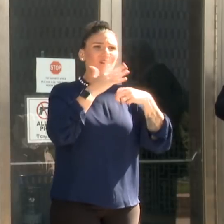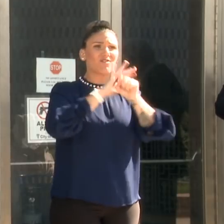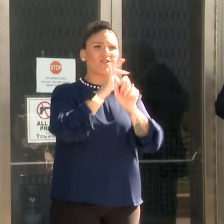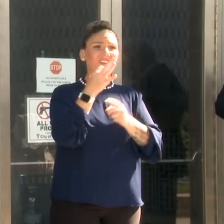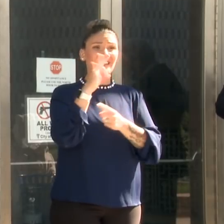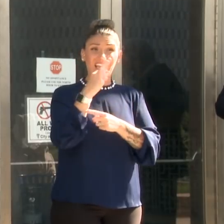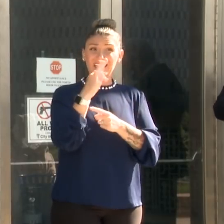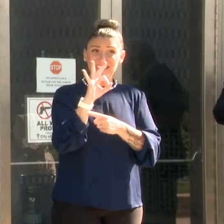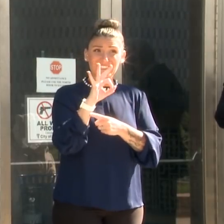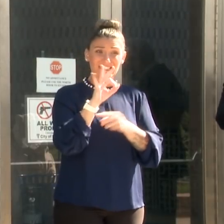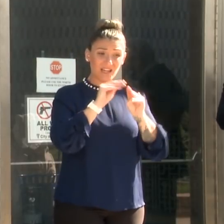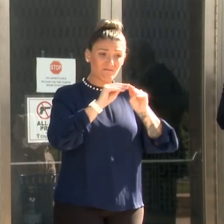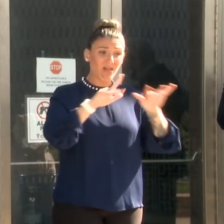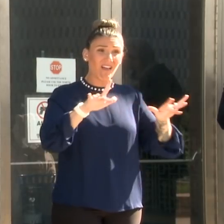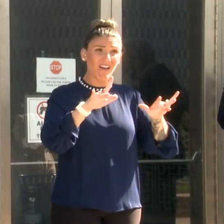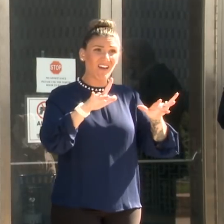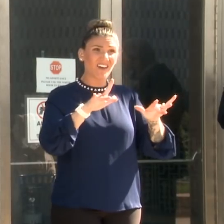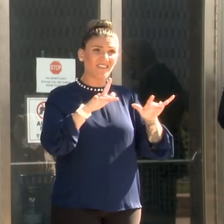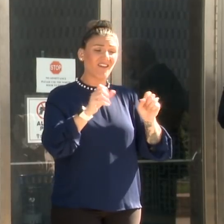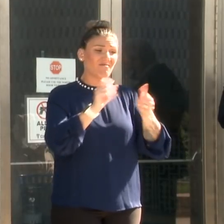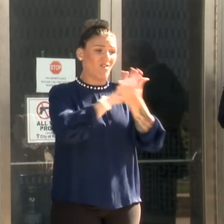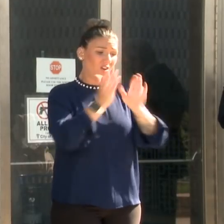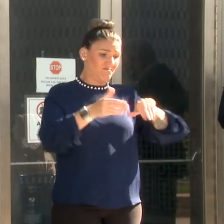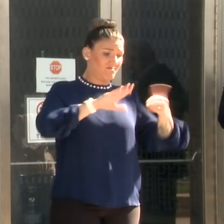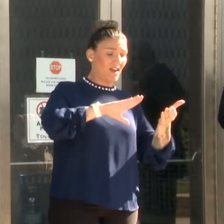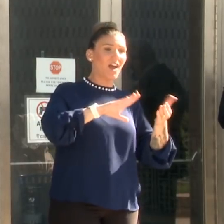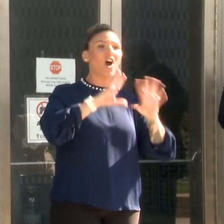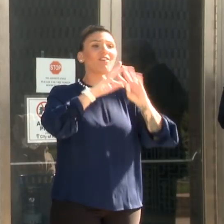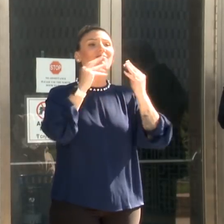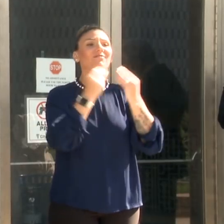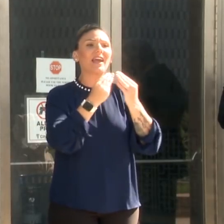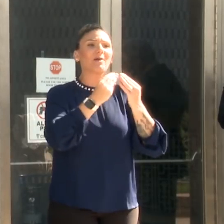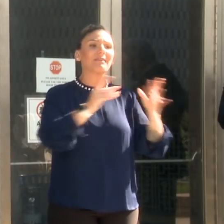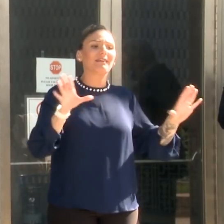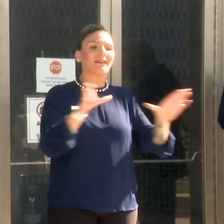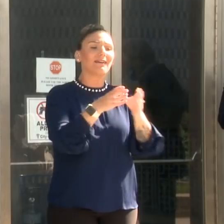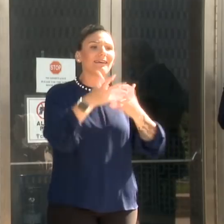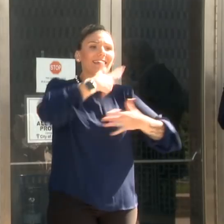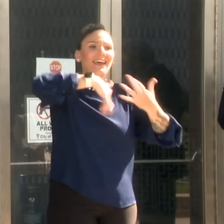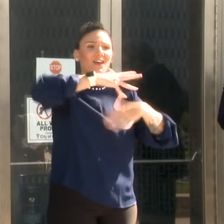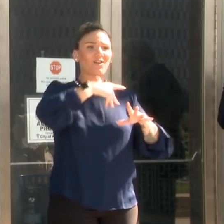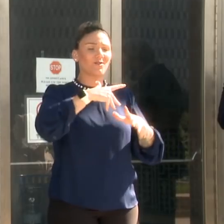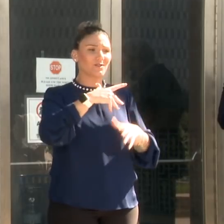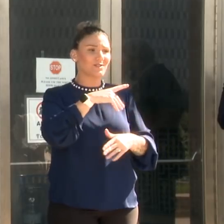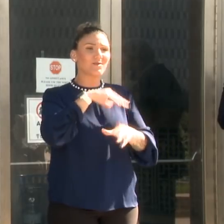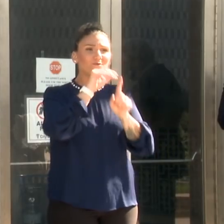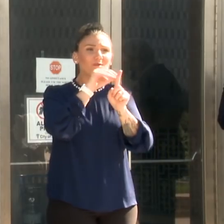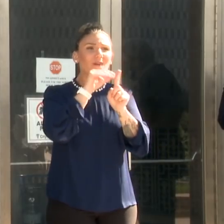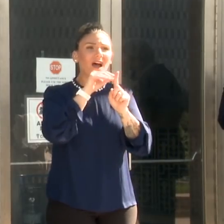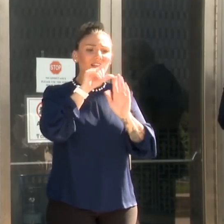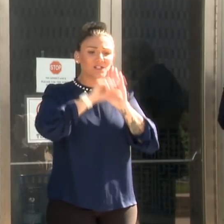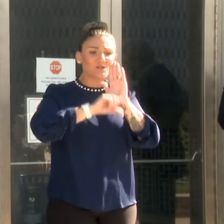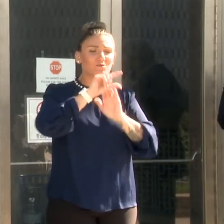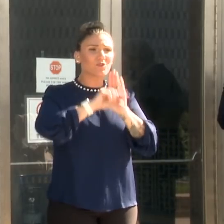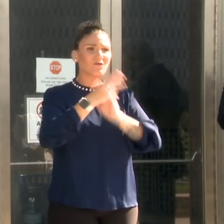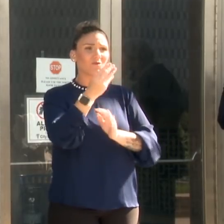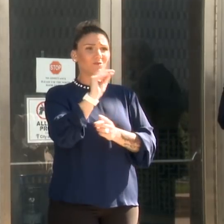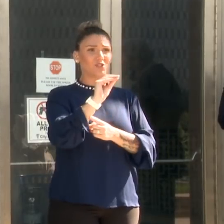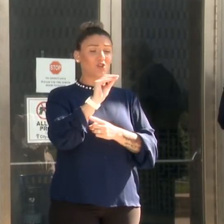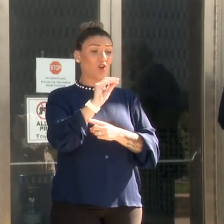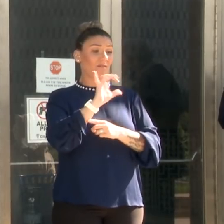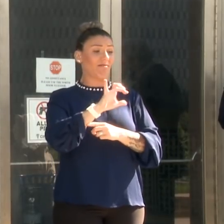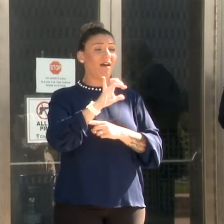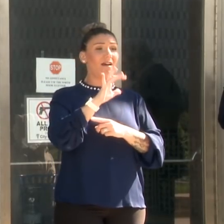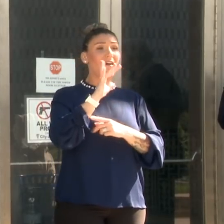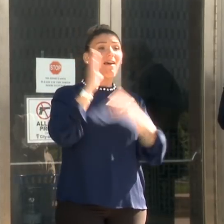outbreaks, including deadly ones, have started at family events. And we want to remind you of that situation in Springfield, Missouri, where the hairdresser had worn a